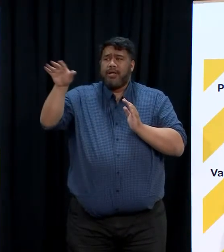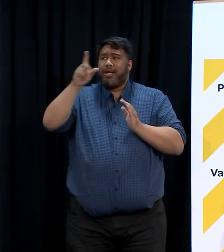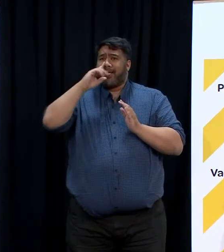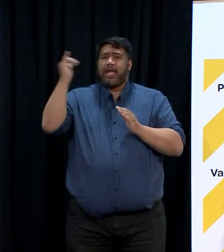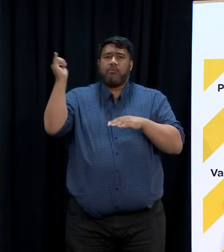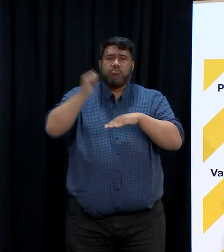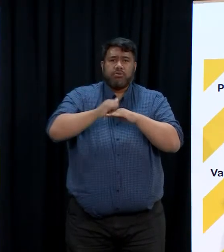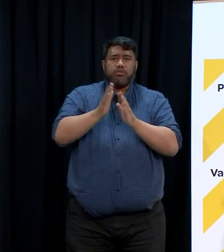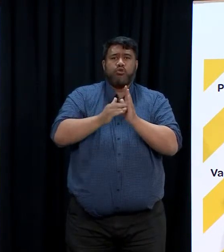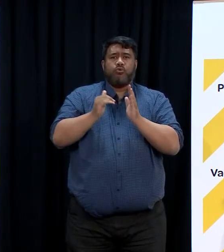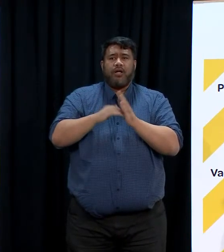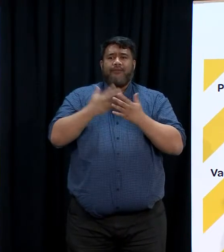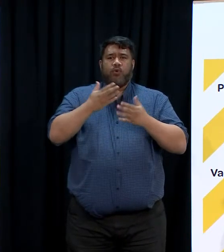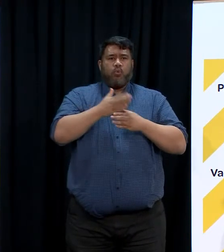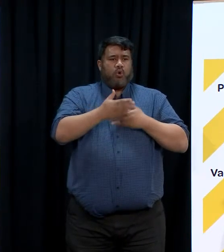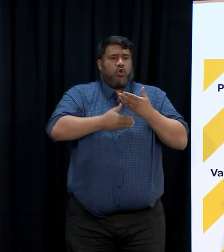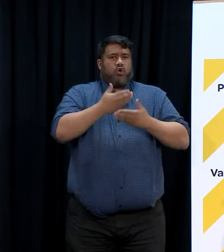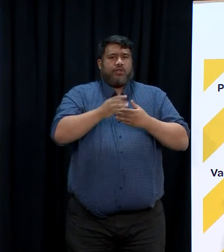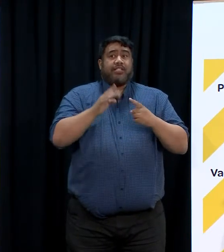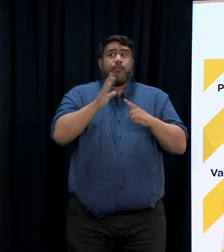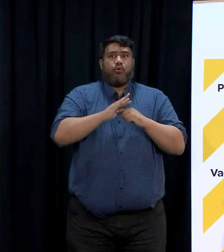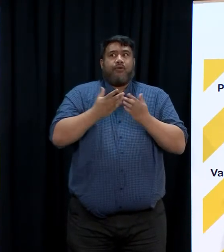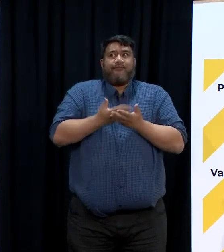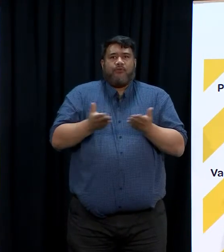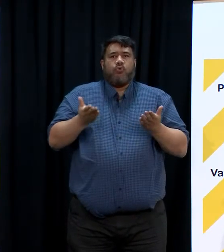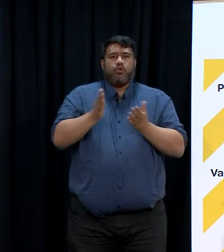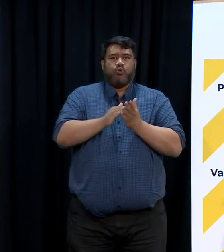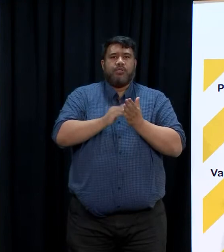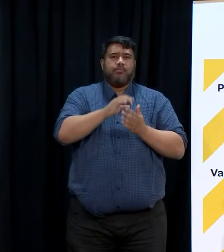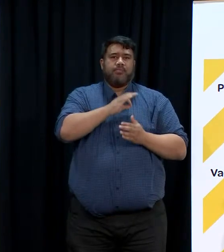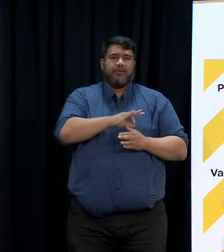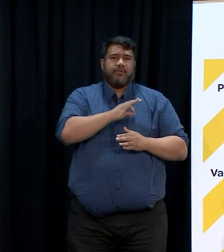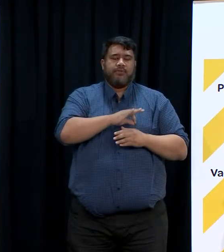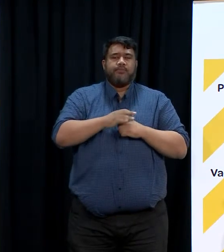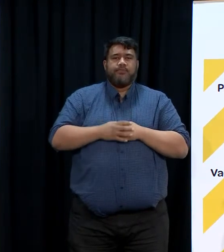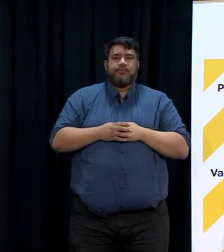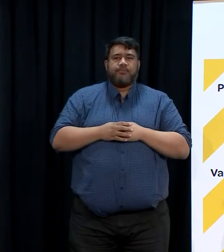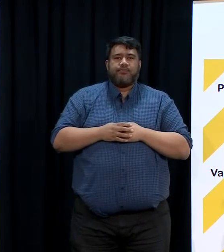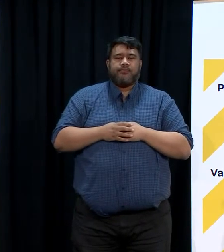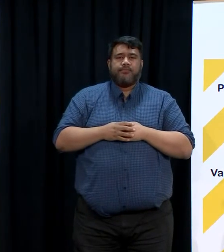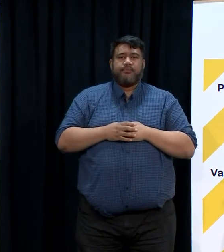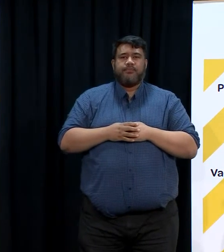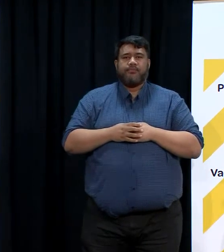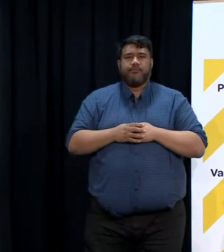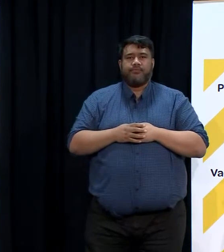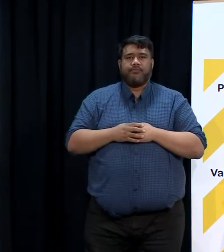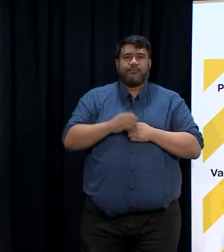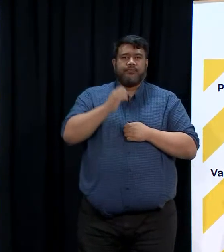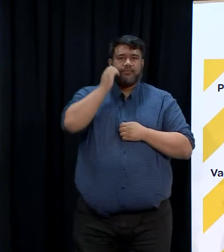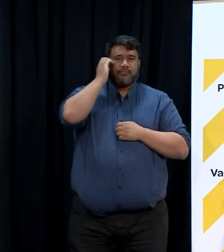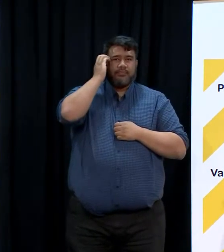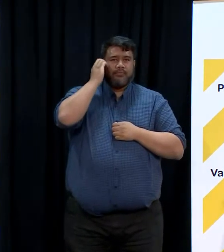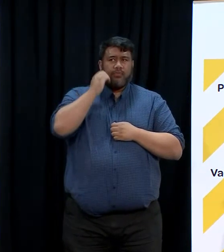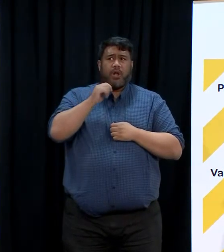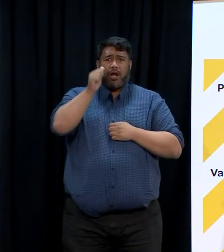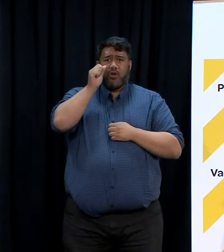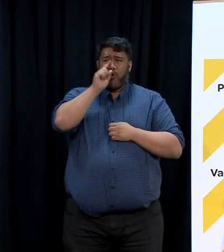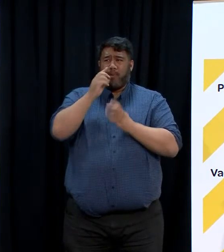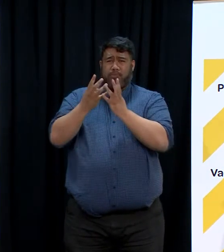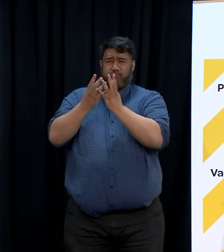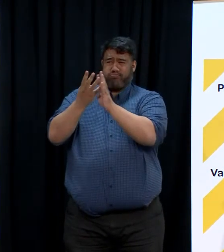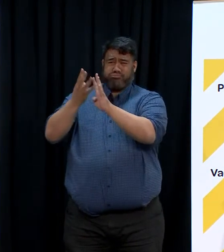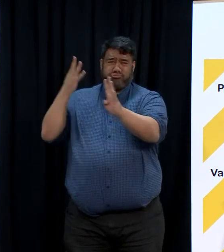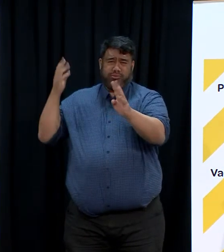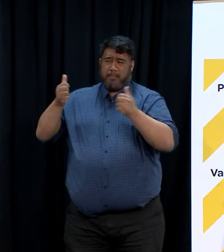the country to carry out work that will have significant benefits to New Zealand. I acknowledge that there's heavy demand for MIQ spaces at the